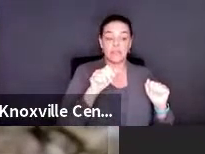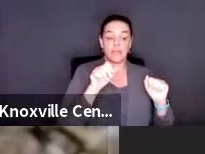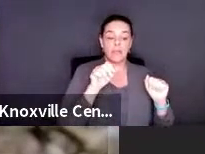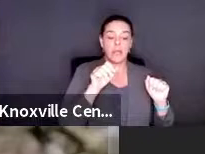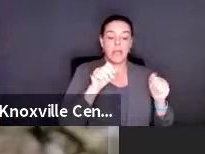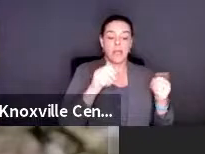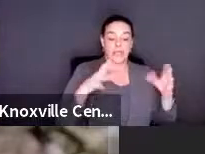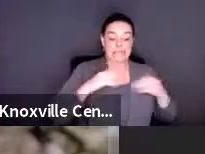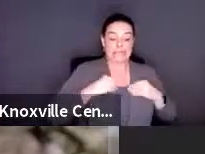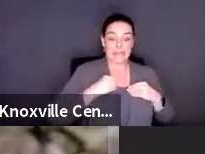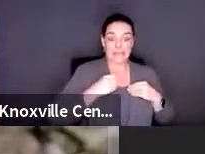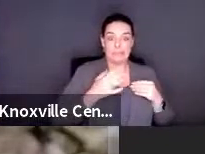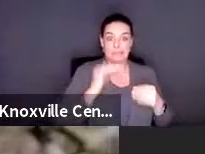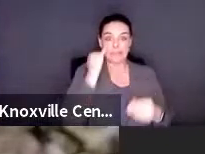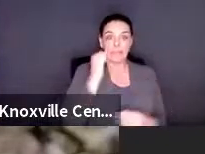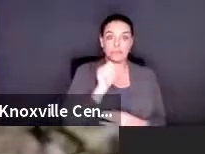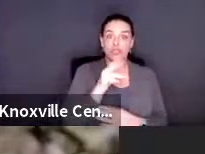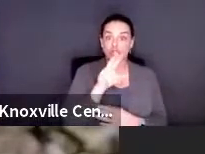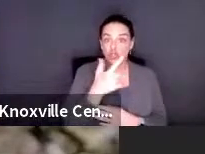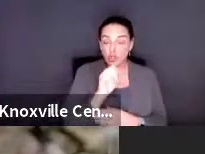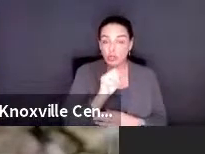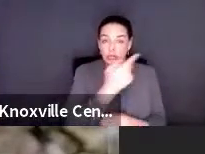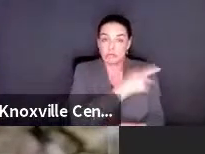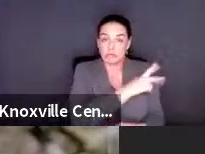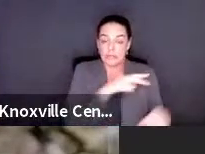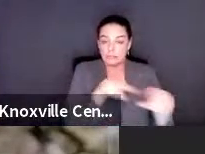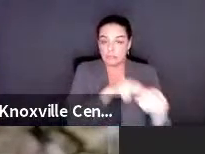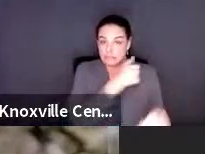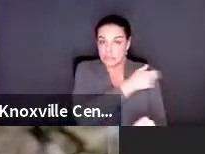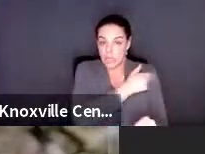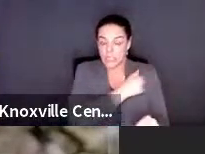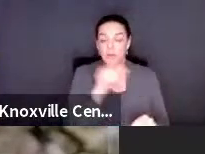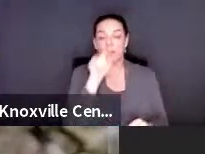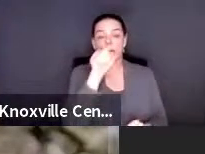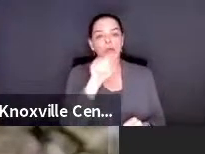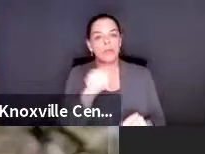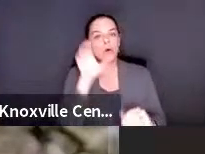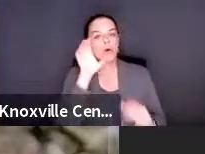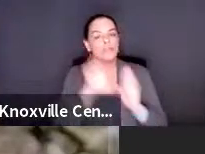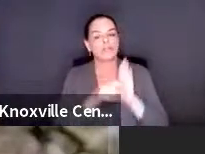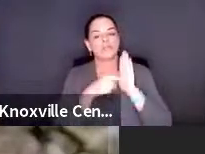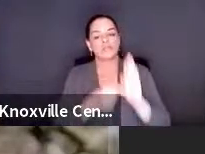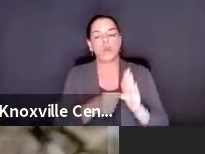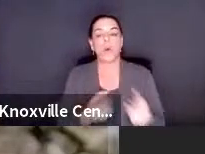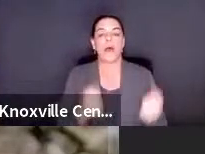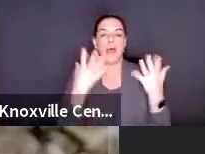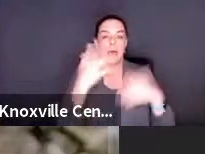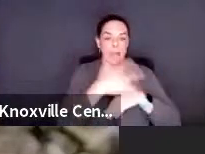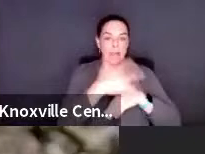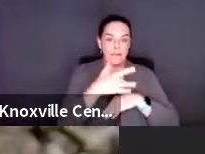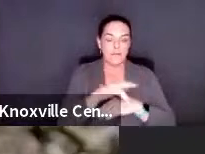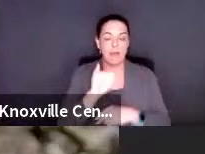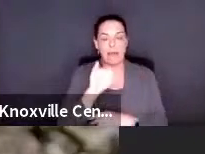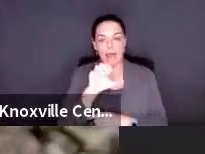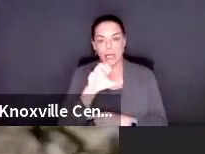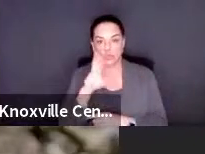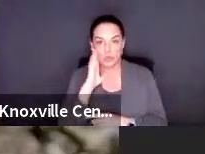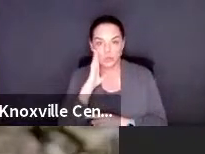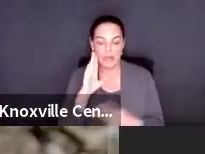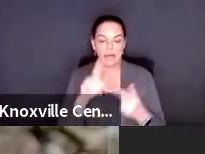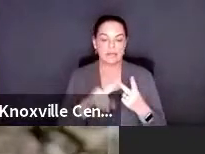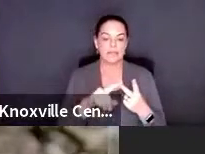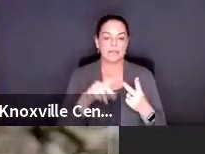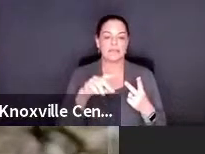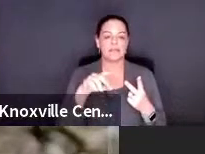surge capacity. These graphs show the availability of regional hospital beds, ICU beds, and ventilators from our